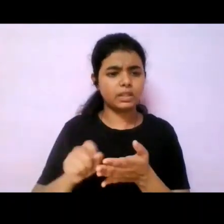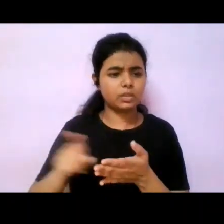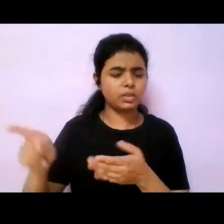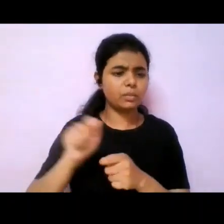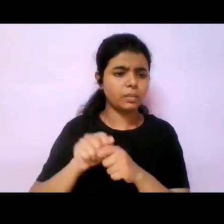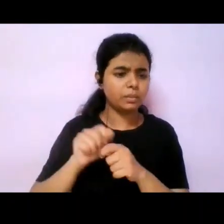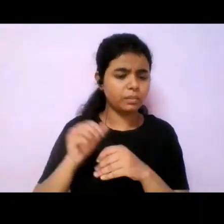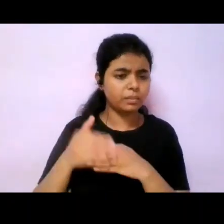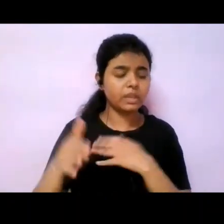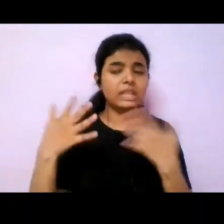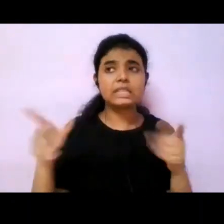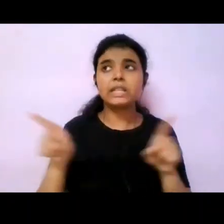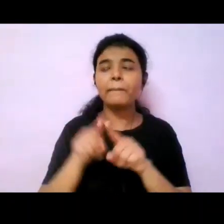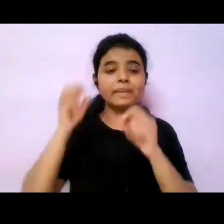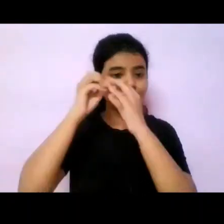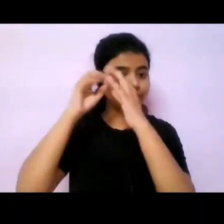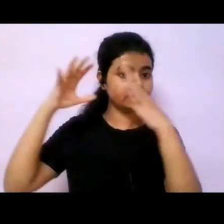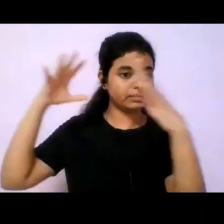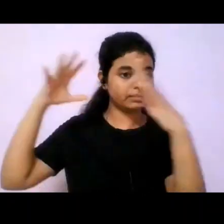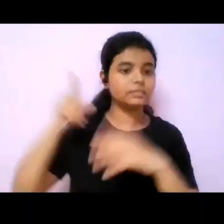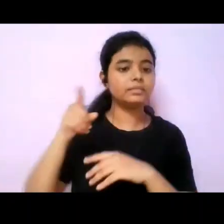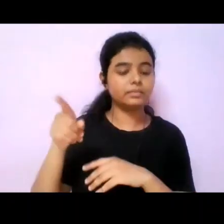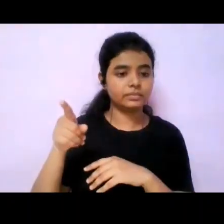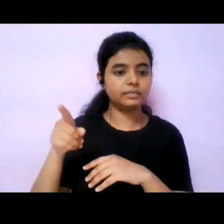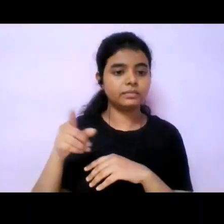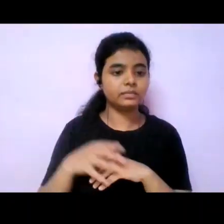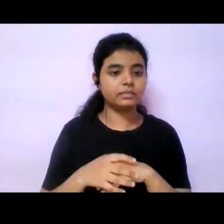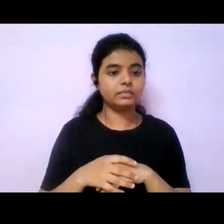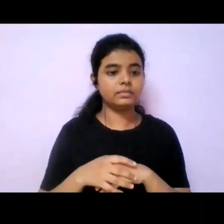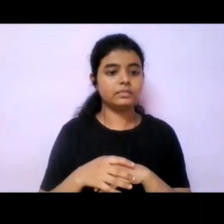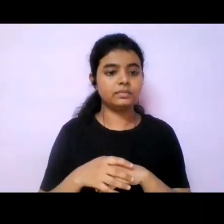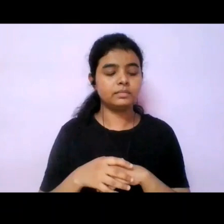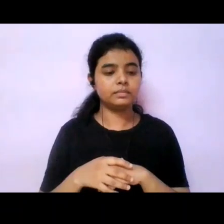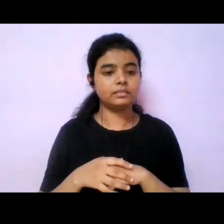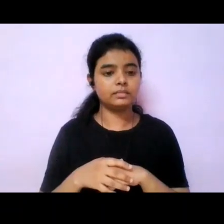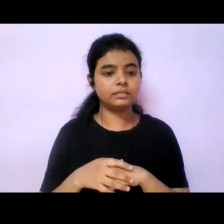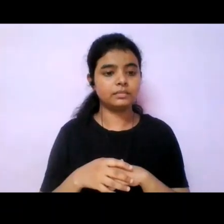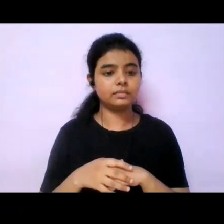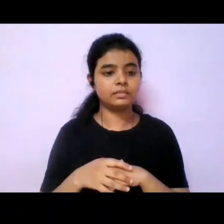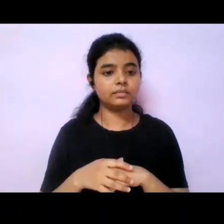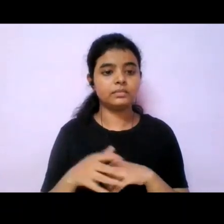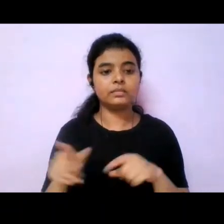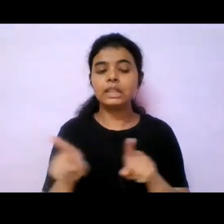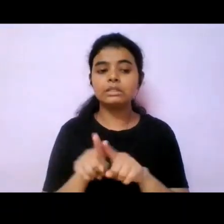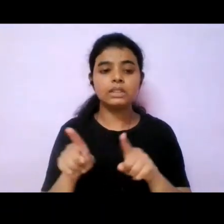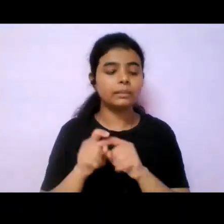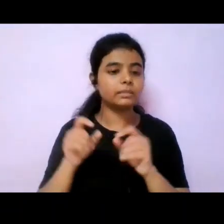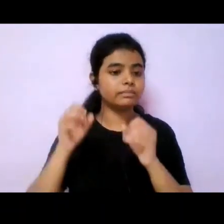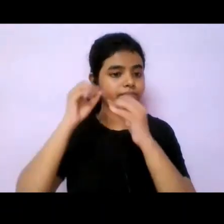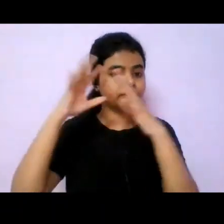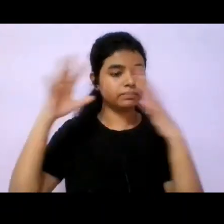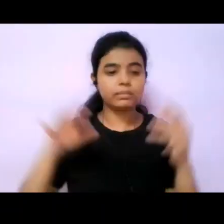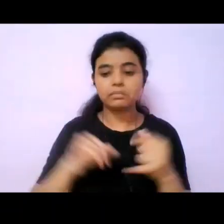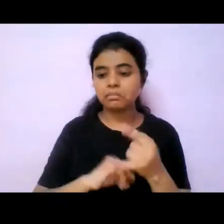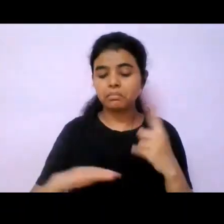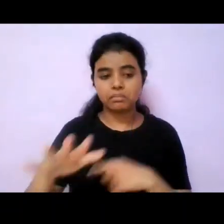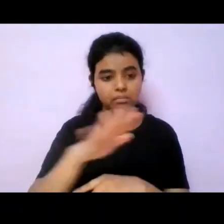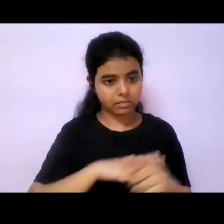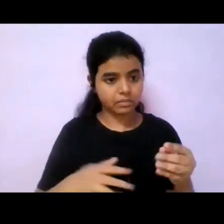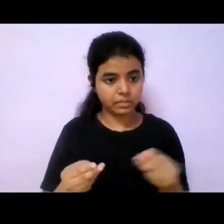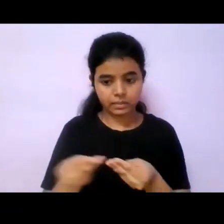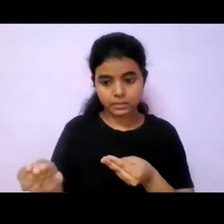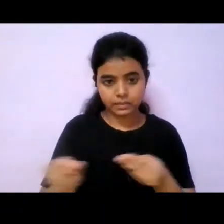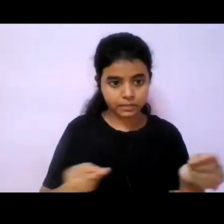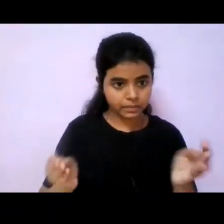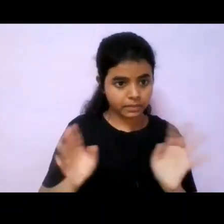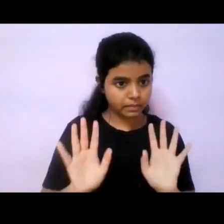that if the imaginary, if the register, if the order, the symbolic order around you only